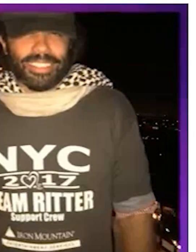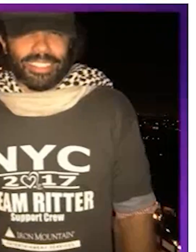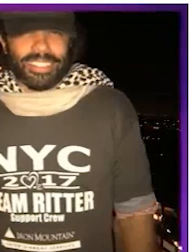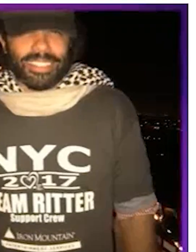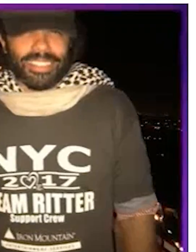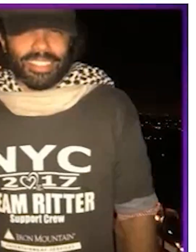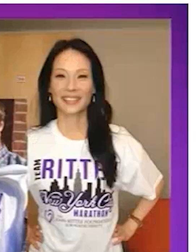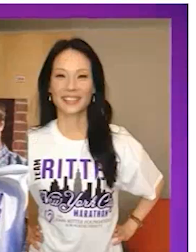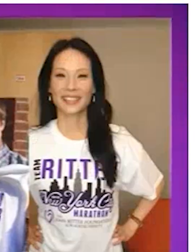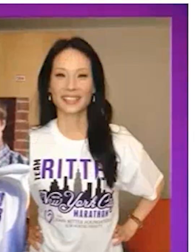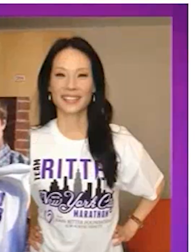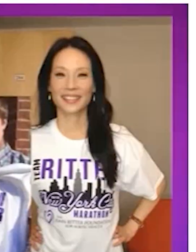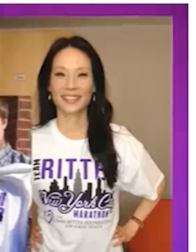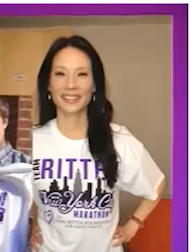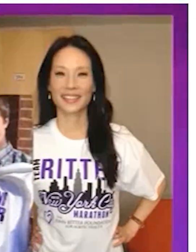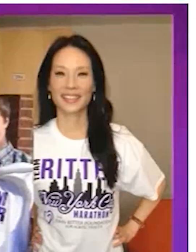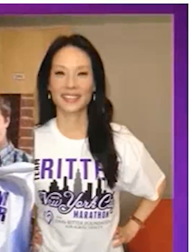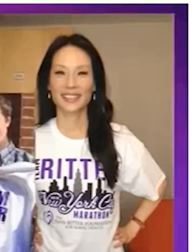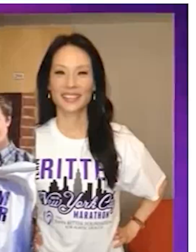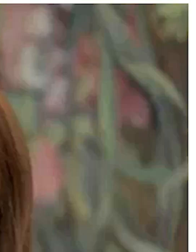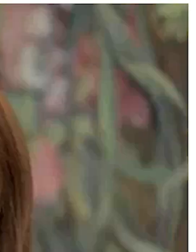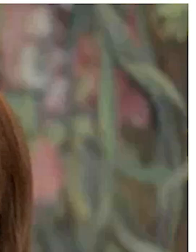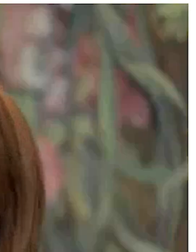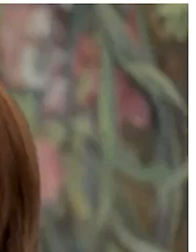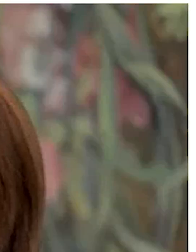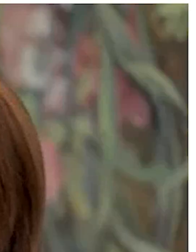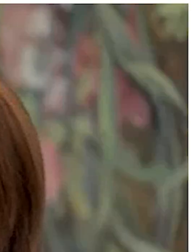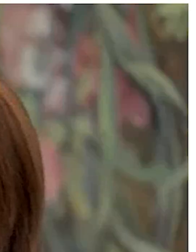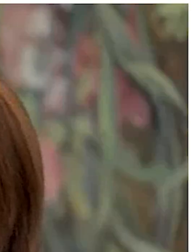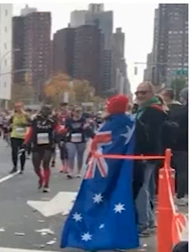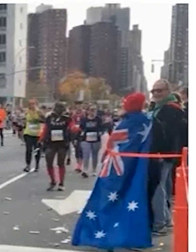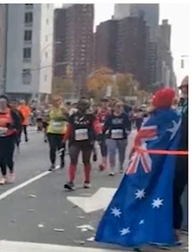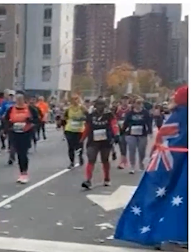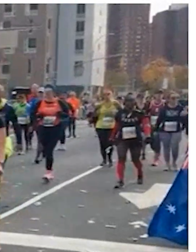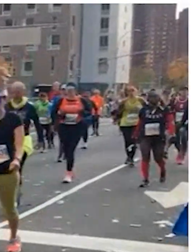have this repair or this replaced. But it's not a death sentence.